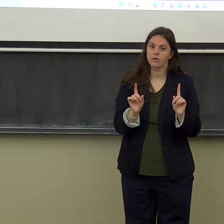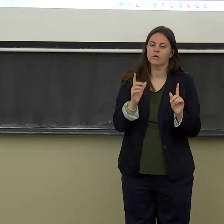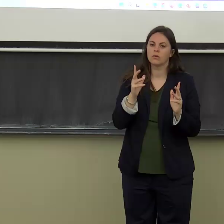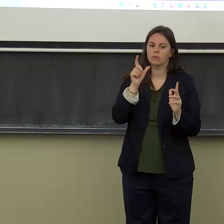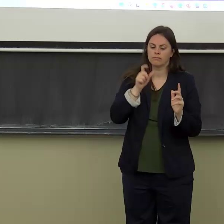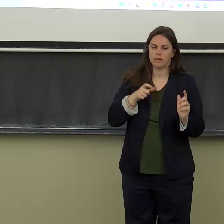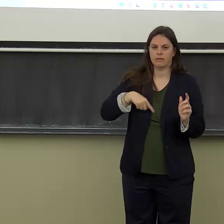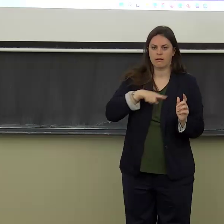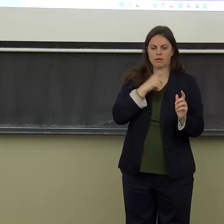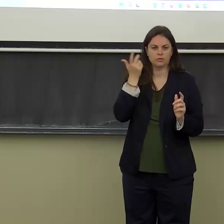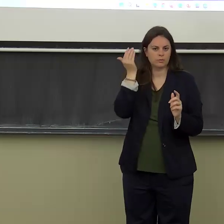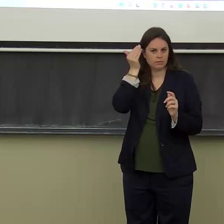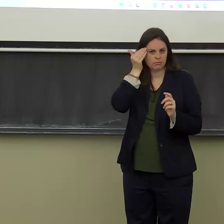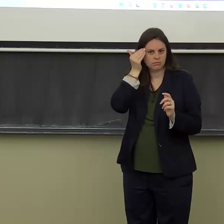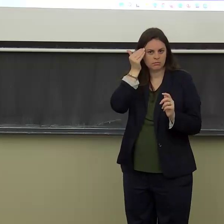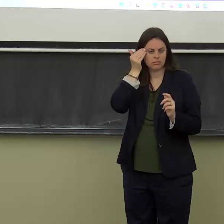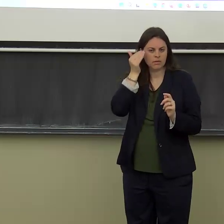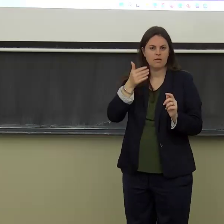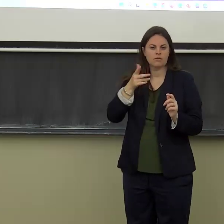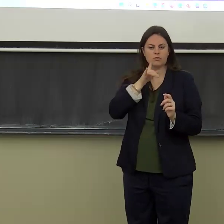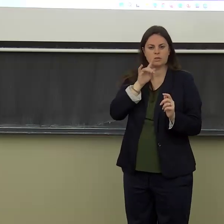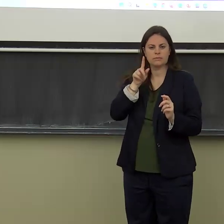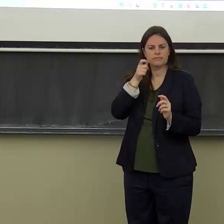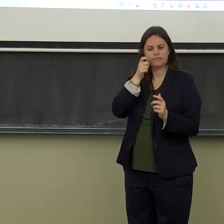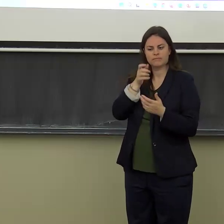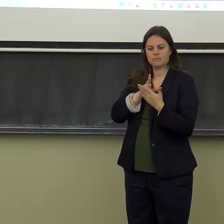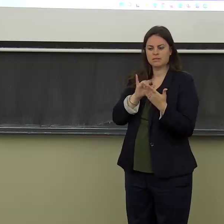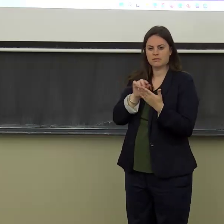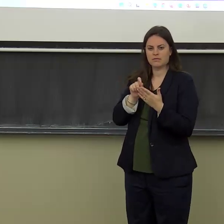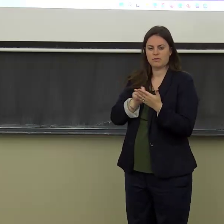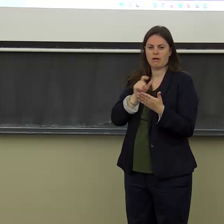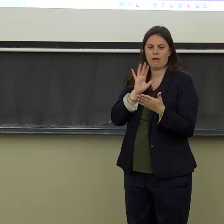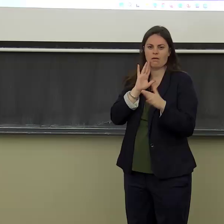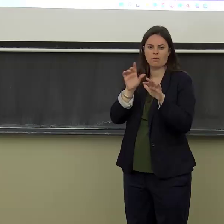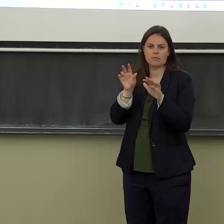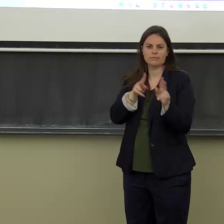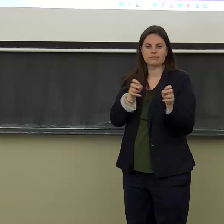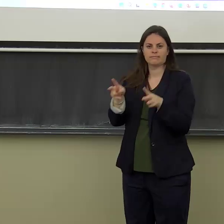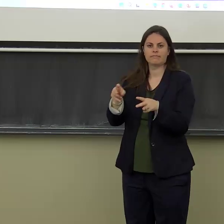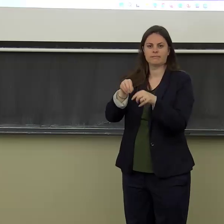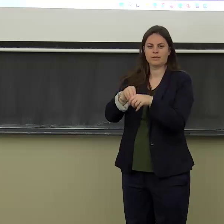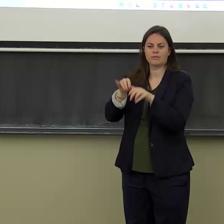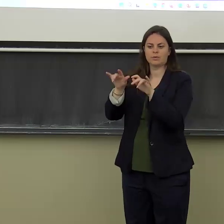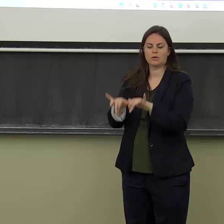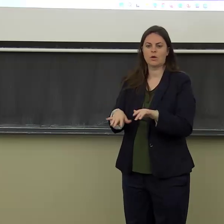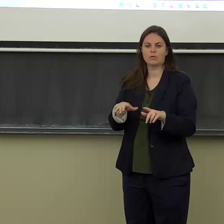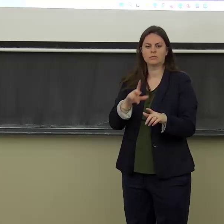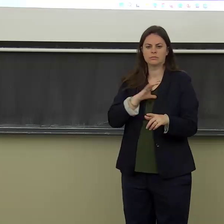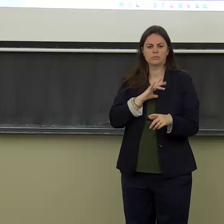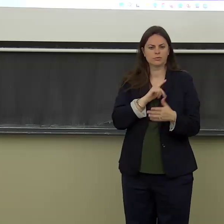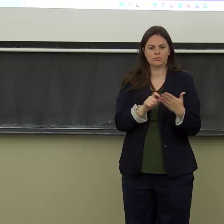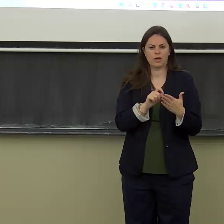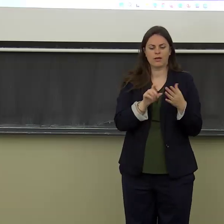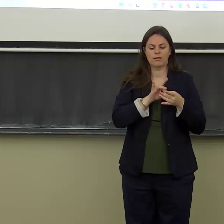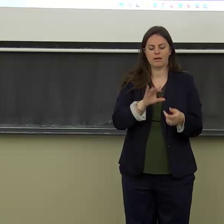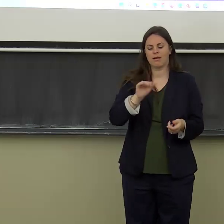I think there's this really neat piece of writing that I'll share into the notes about cast iron pans, which